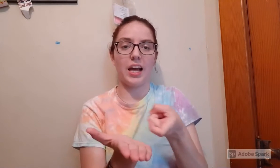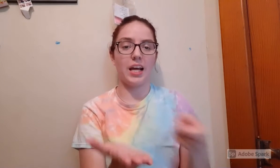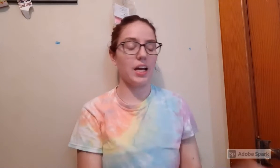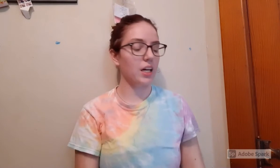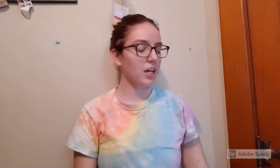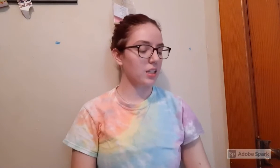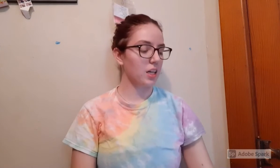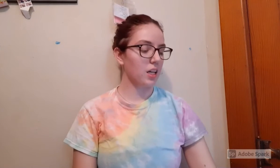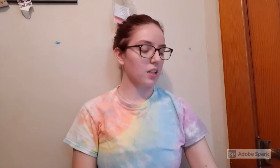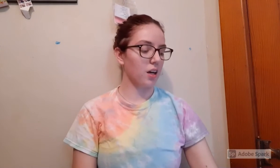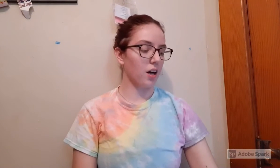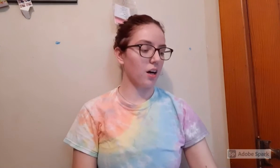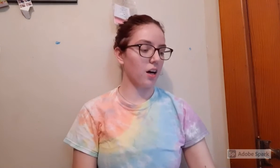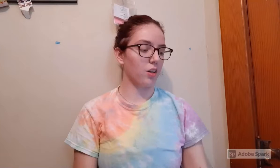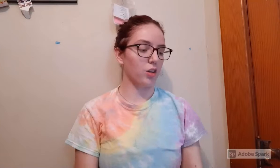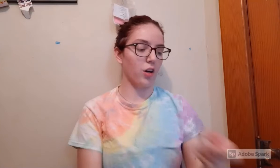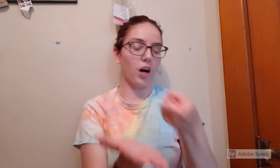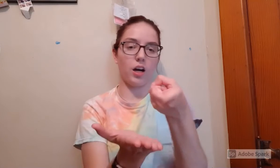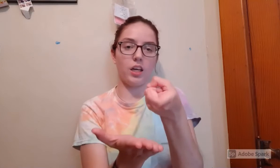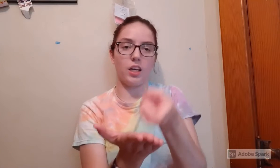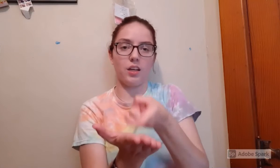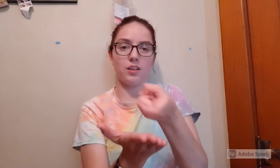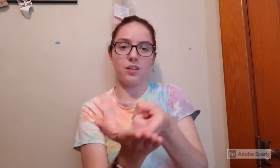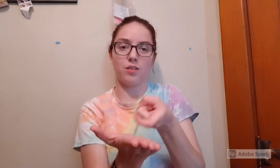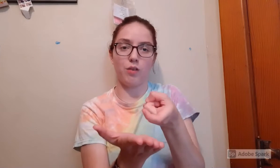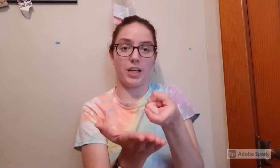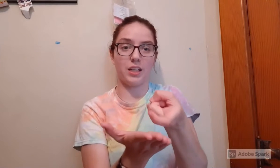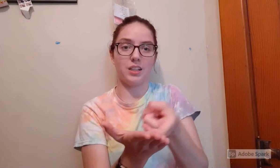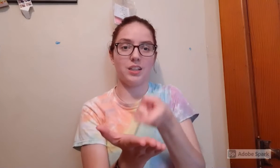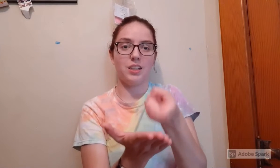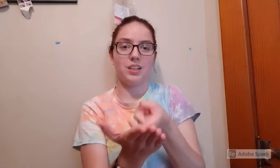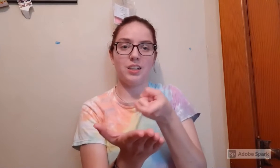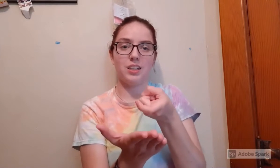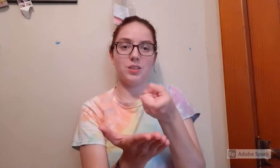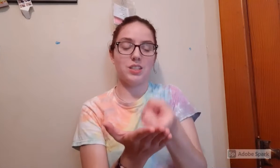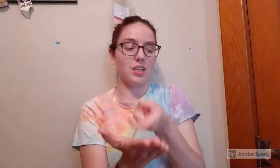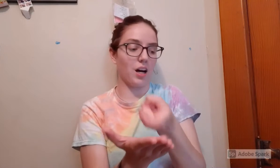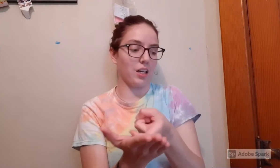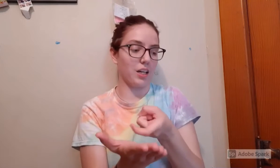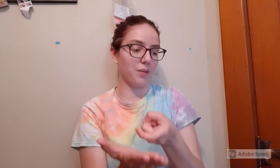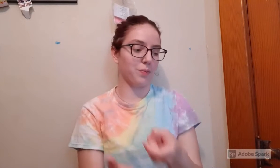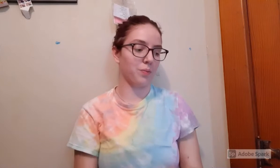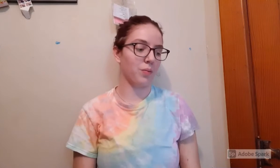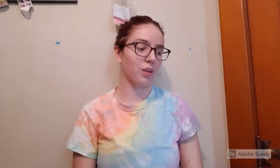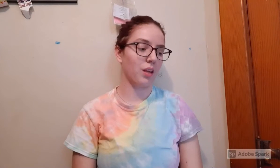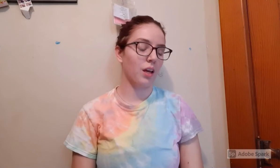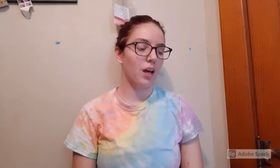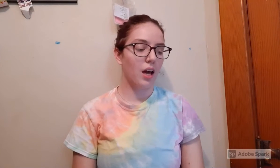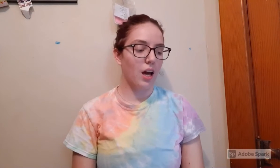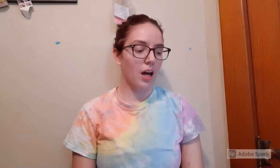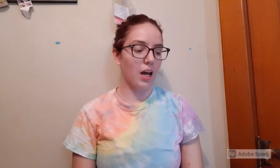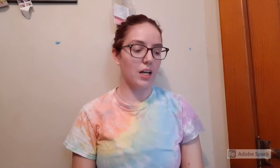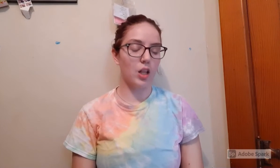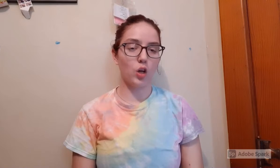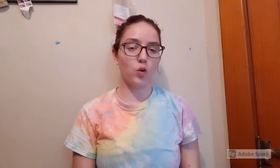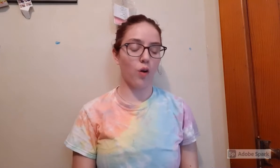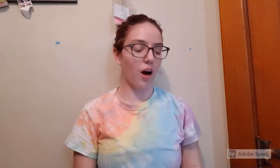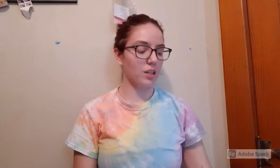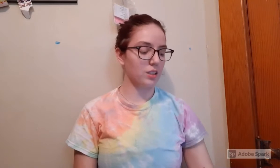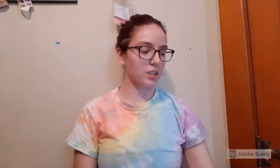hitting on your hockey rink. So this is hockey. And lacrosse